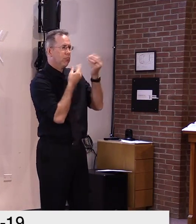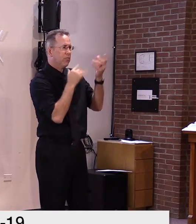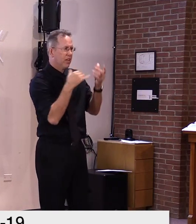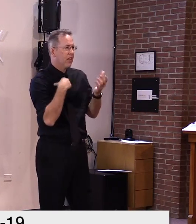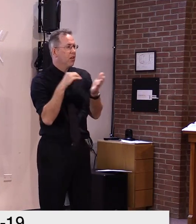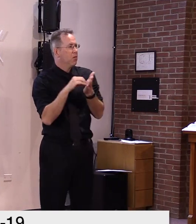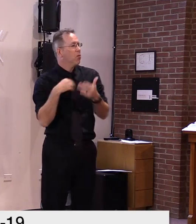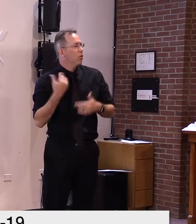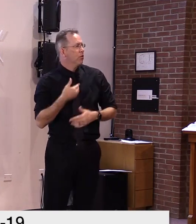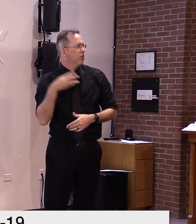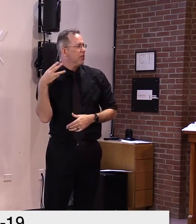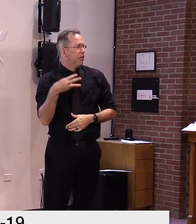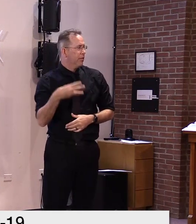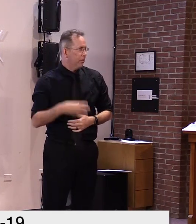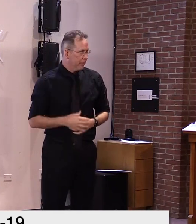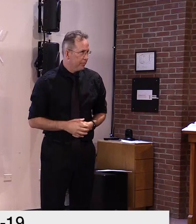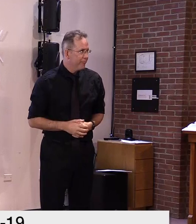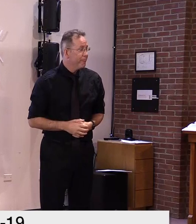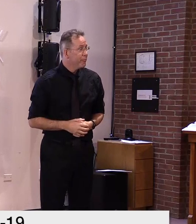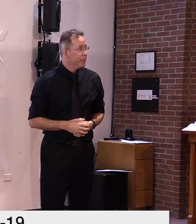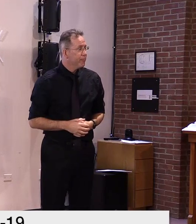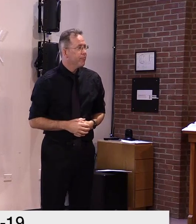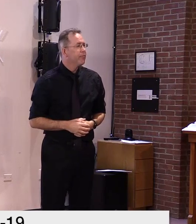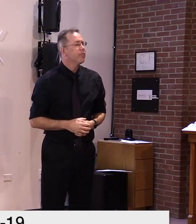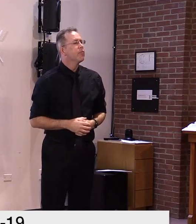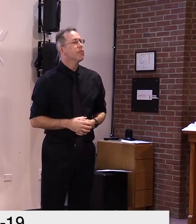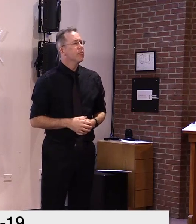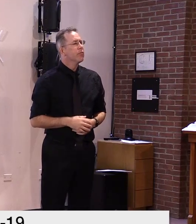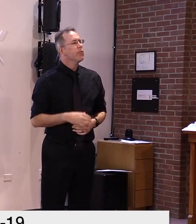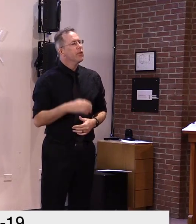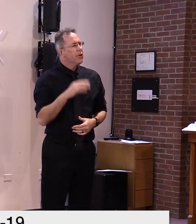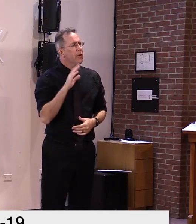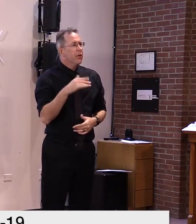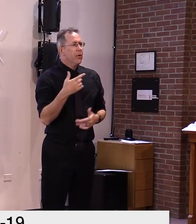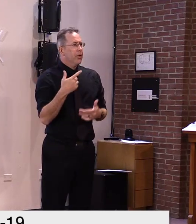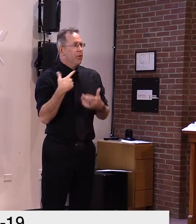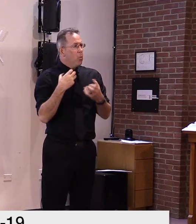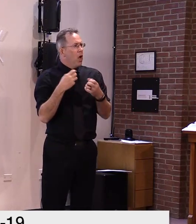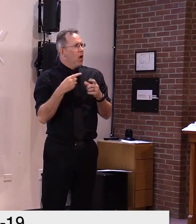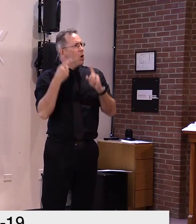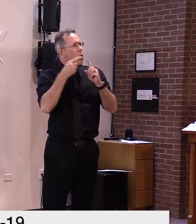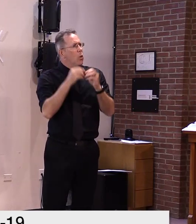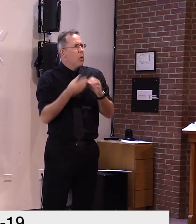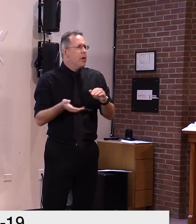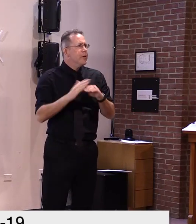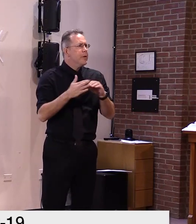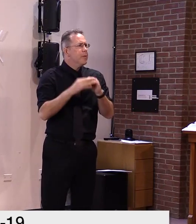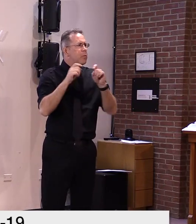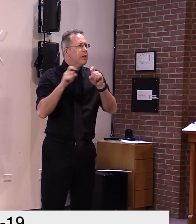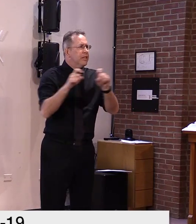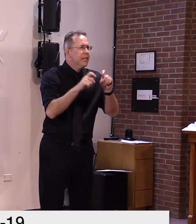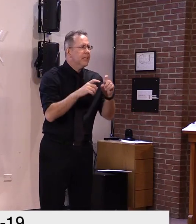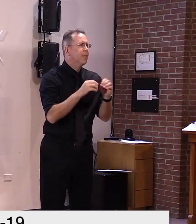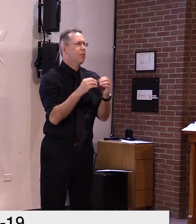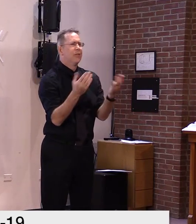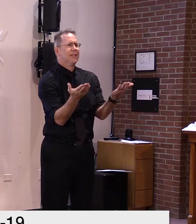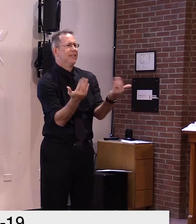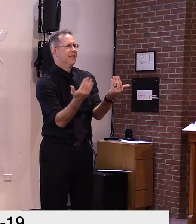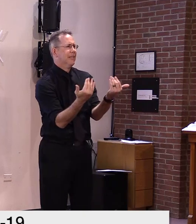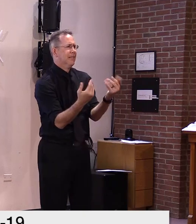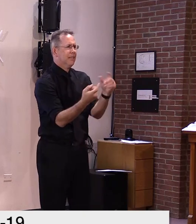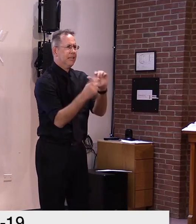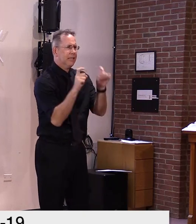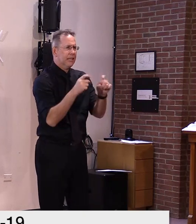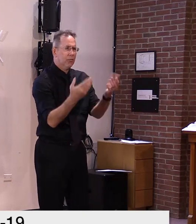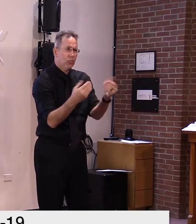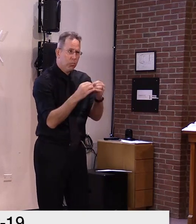But really stands out both in terms of that increase you see around college reopening, but then that sustained increase that has maintained over the last month or so.